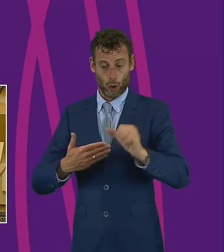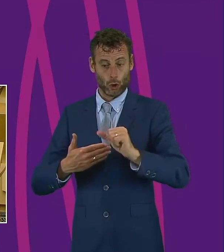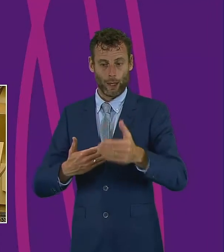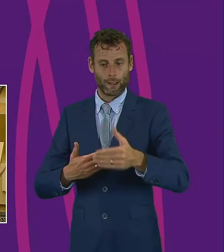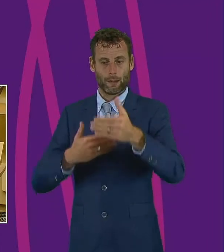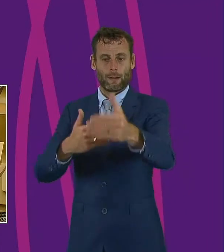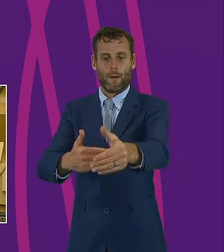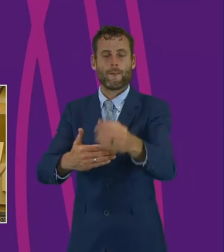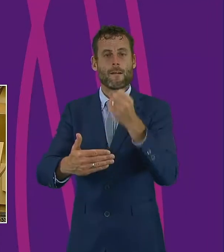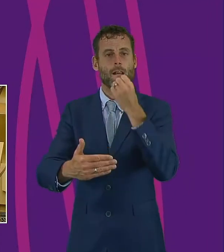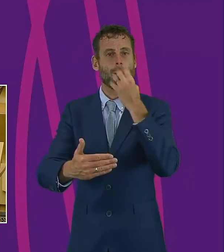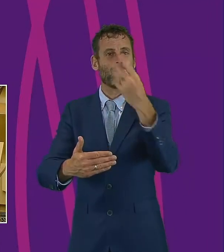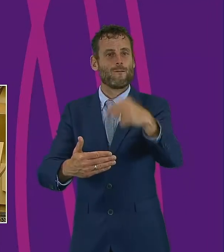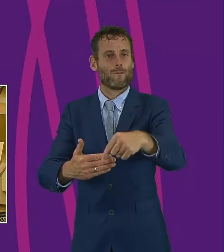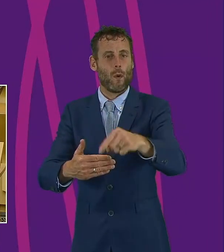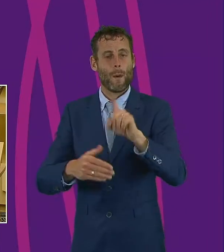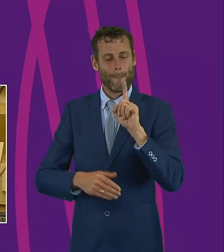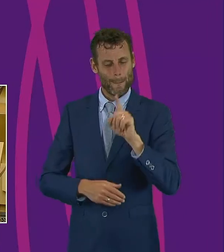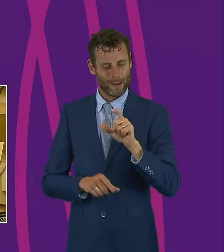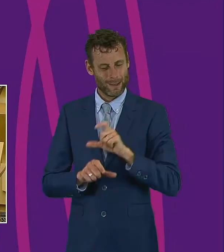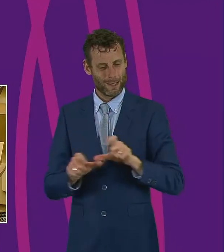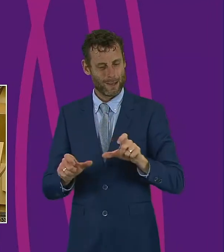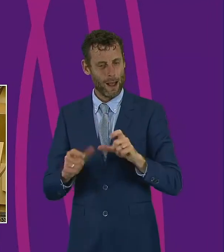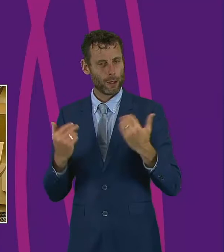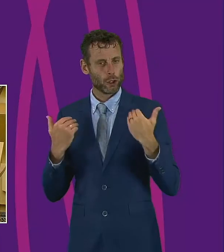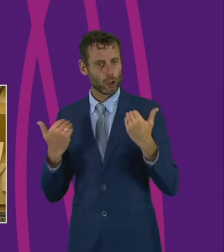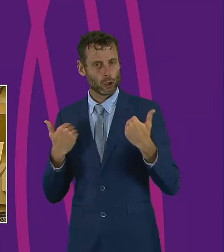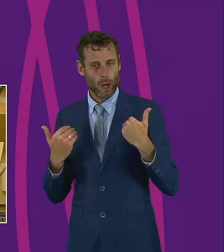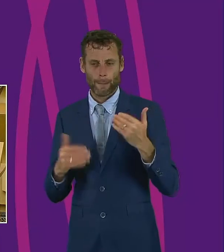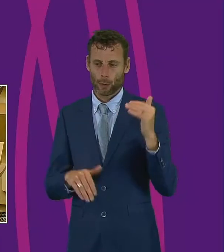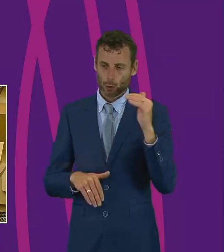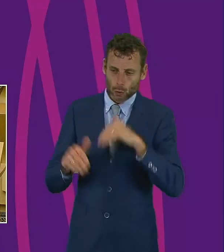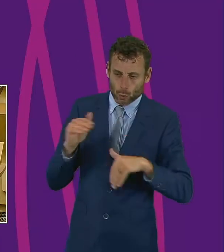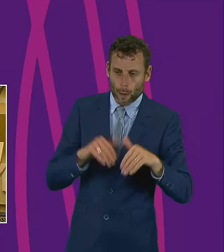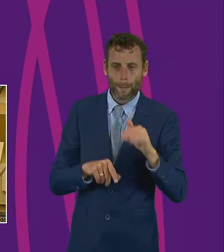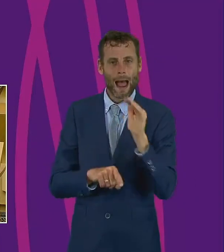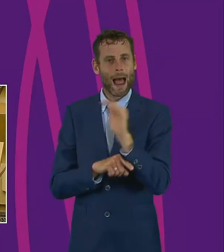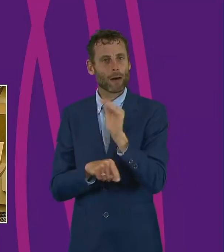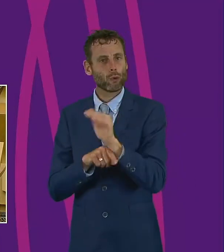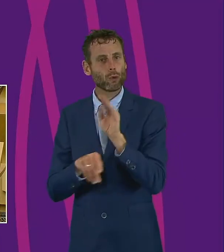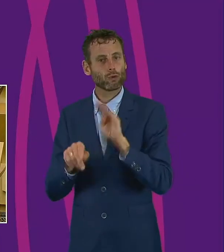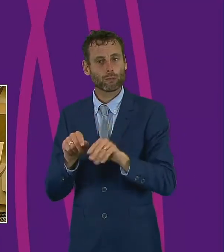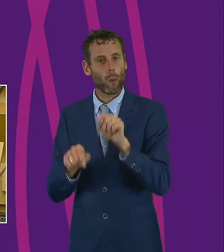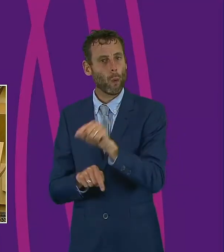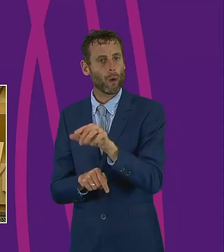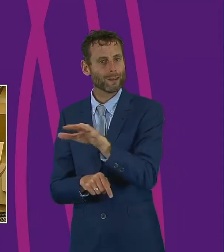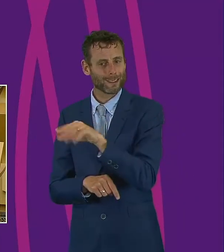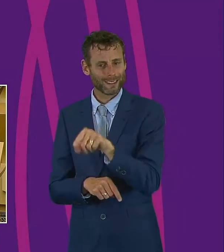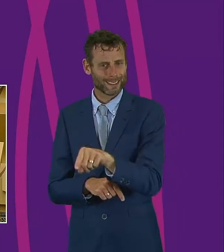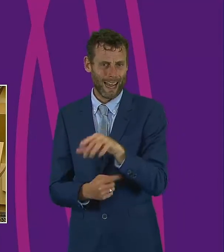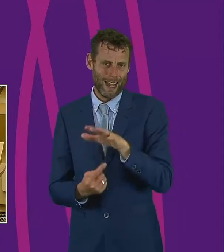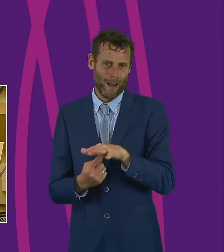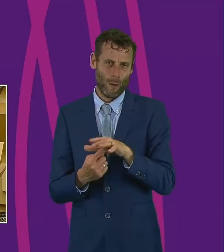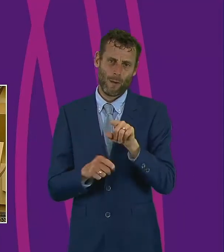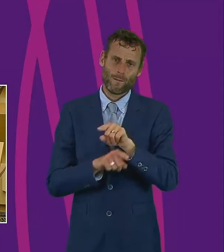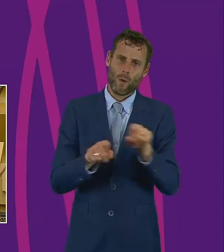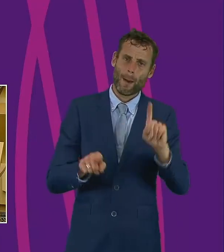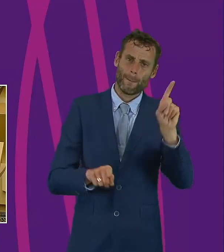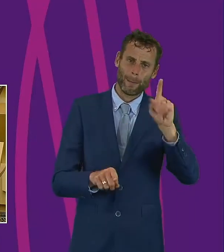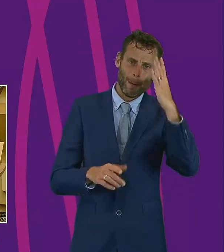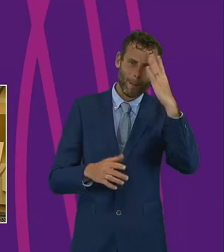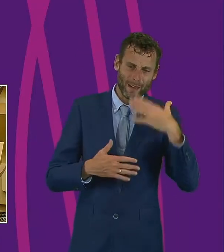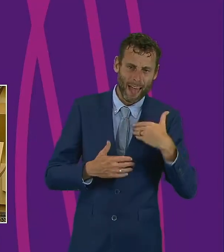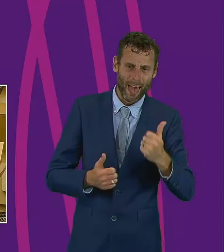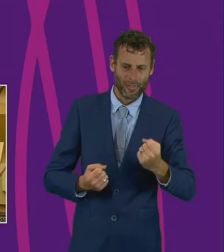of gyms and indoor sports courts and swimming pools, for example. The importance of physical and mental health of exercise